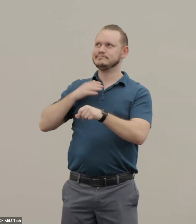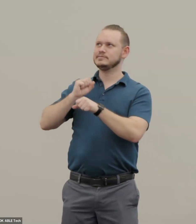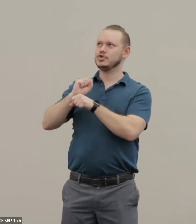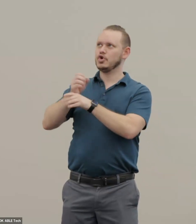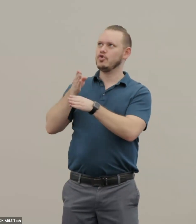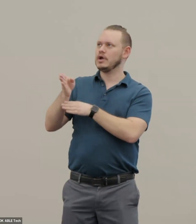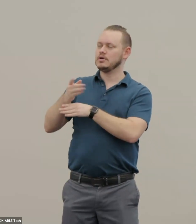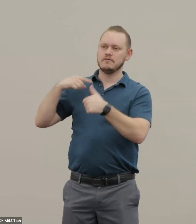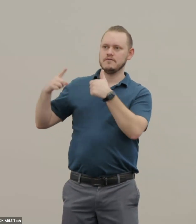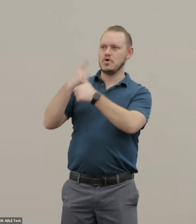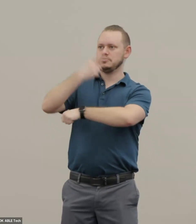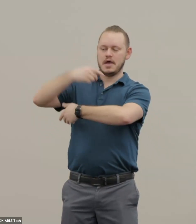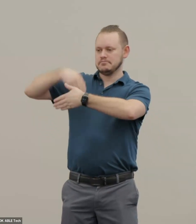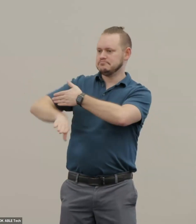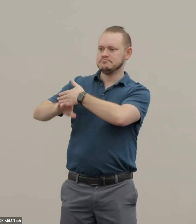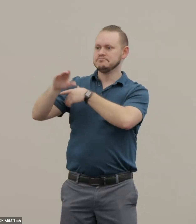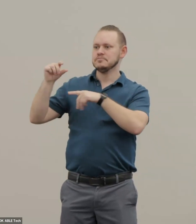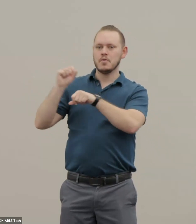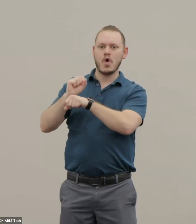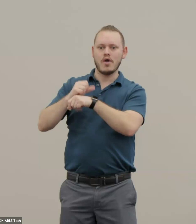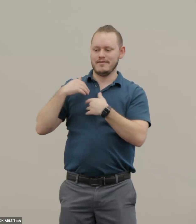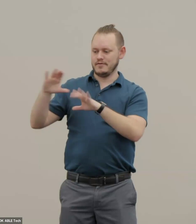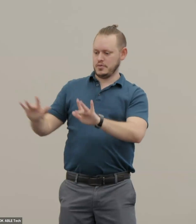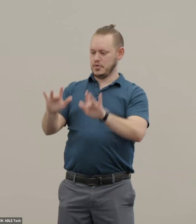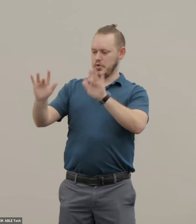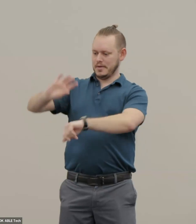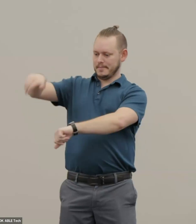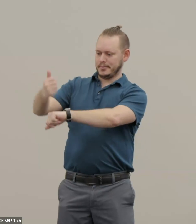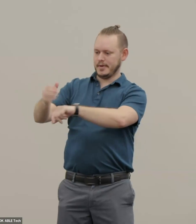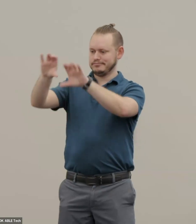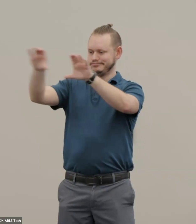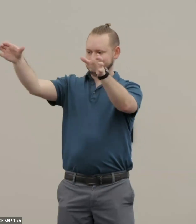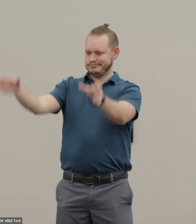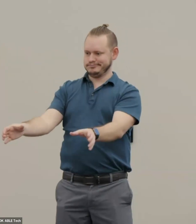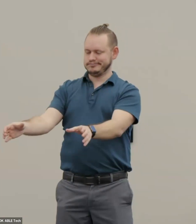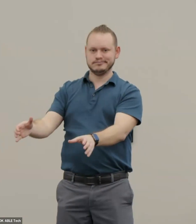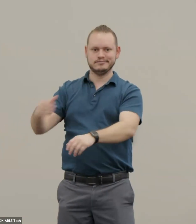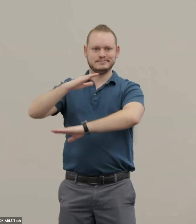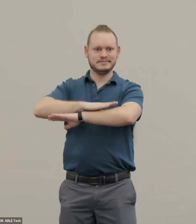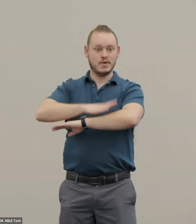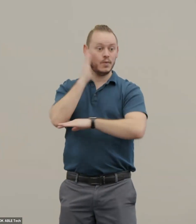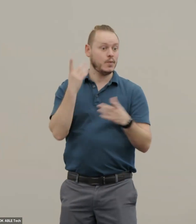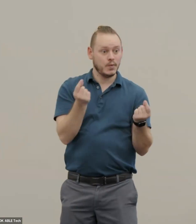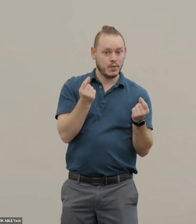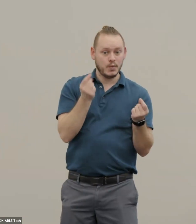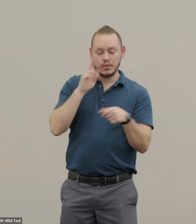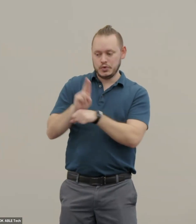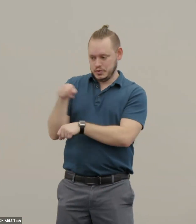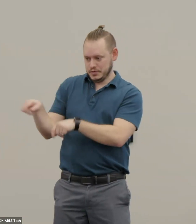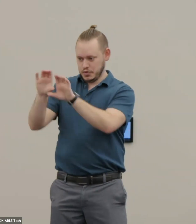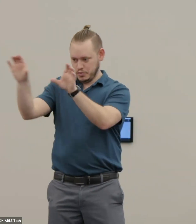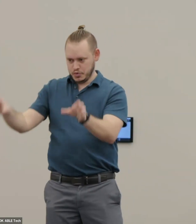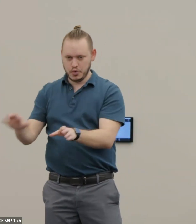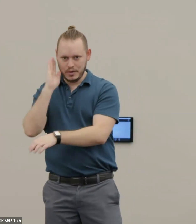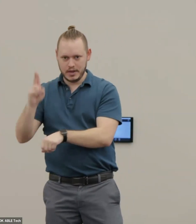you walked into work and there was this computer sitting on your desk, and they're like, this is what we're going to do now. We're going to use this